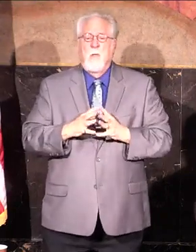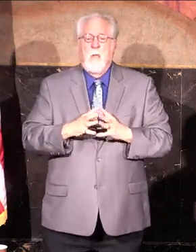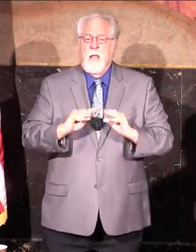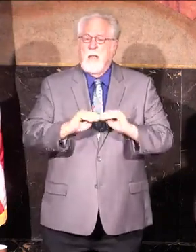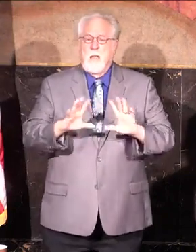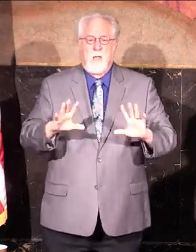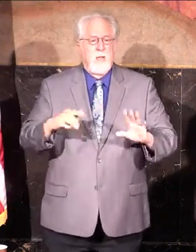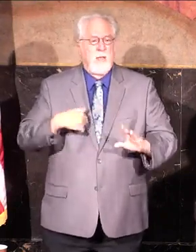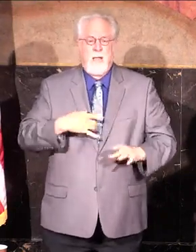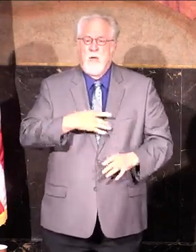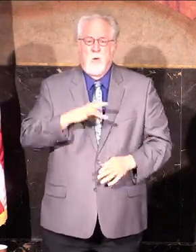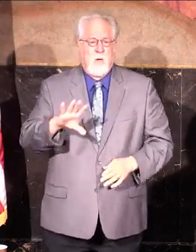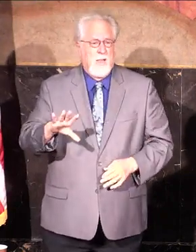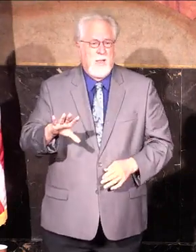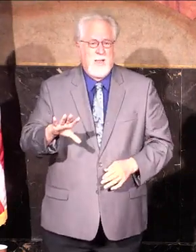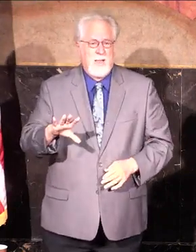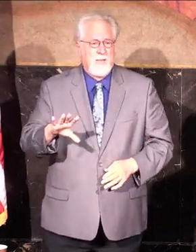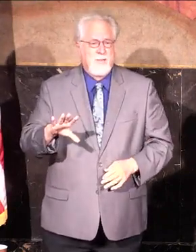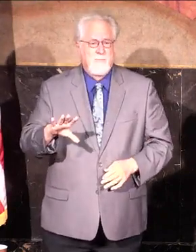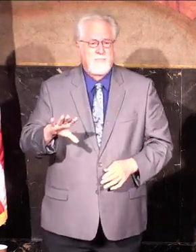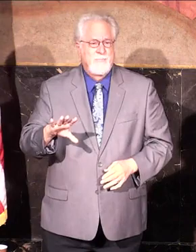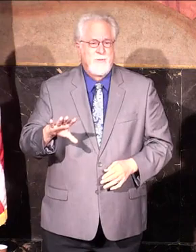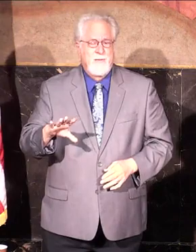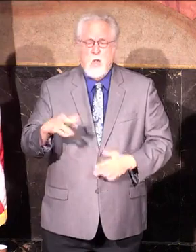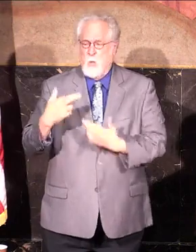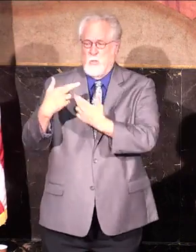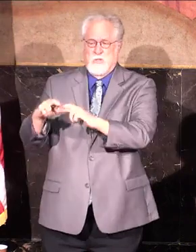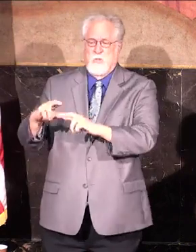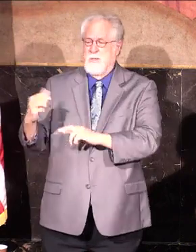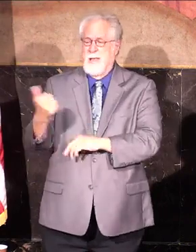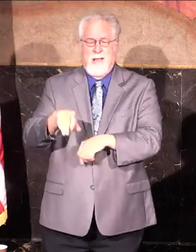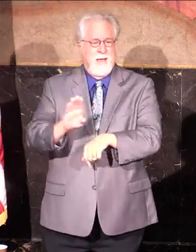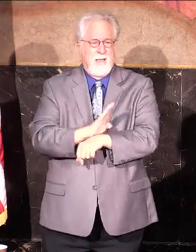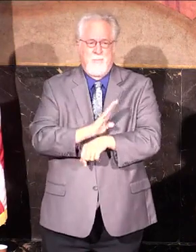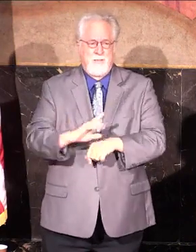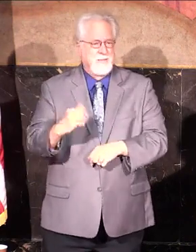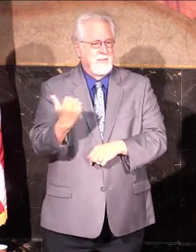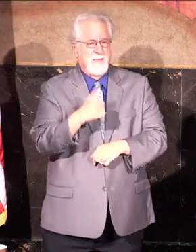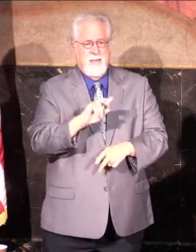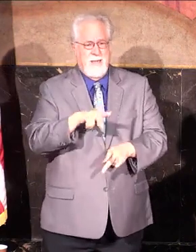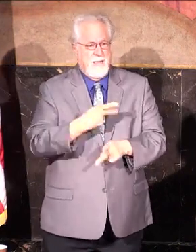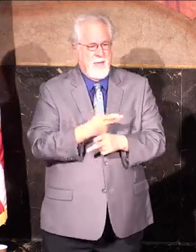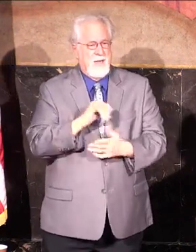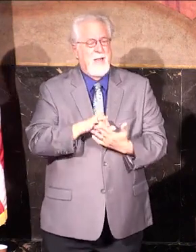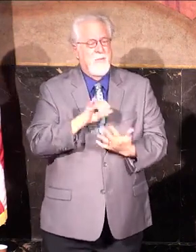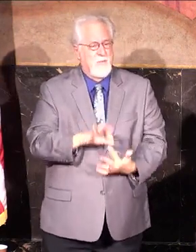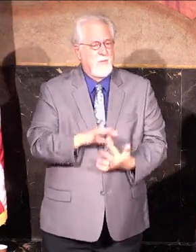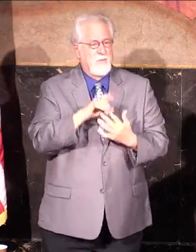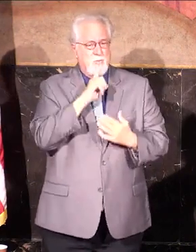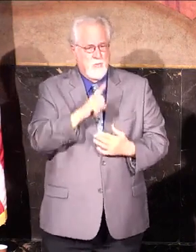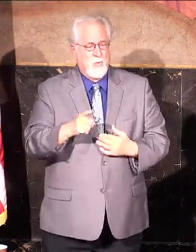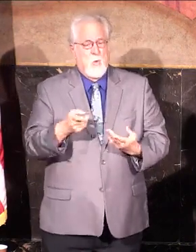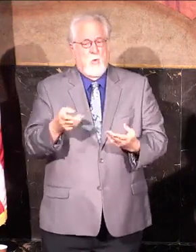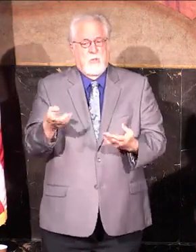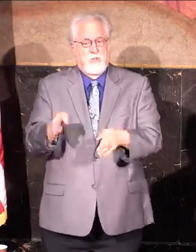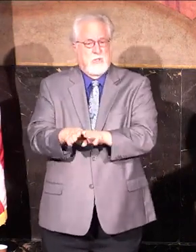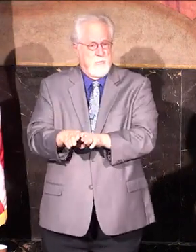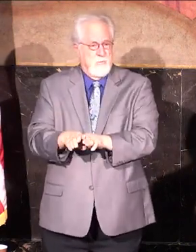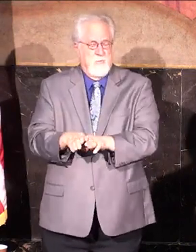Clearly, I don't relish restricting any business of any kind, and that's particularly true of shutting them